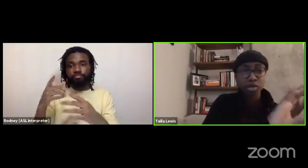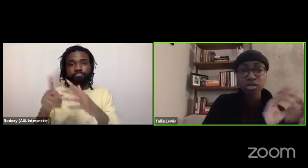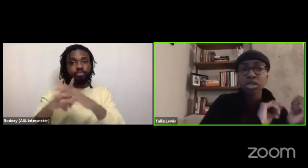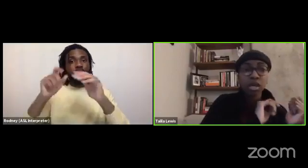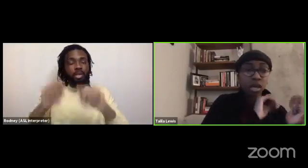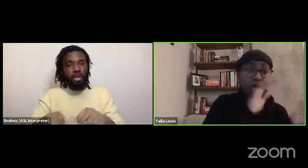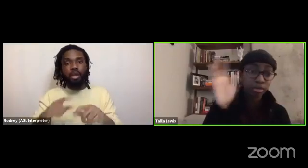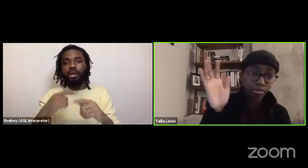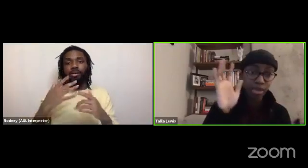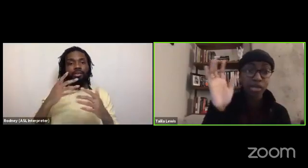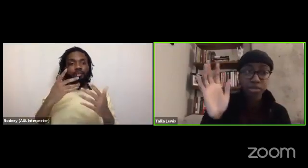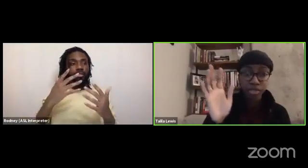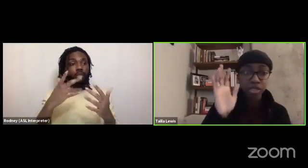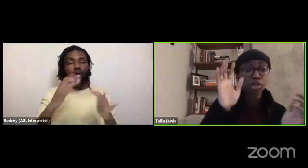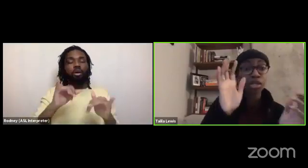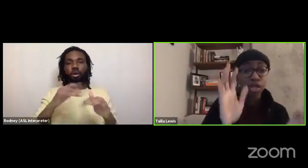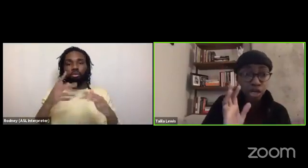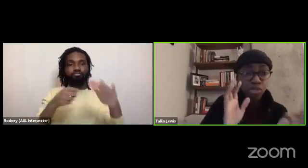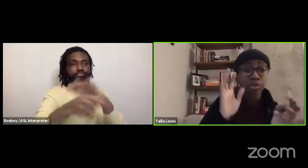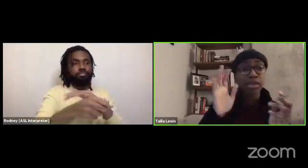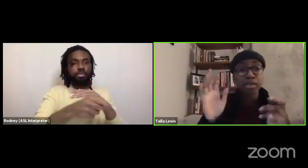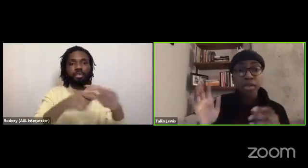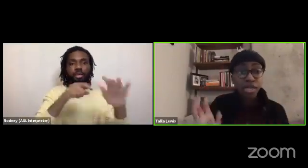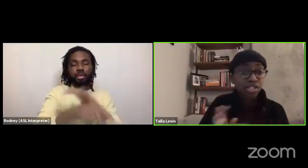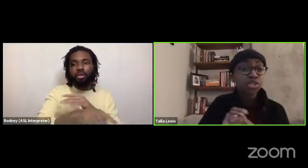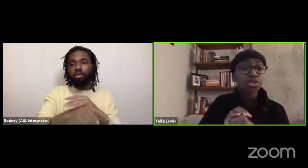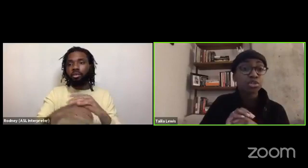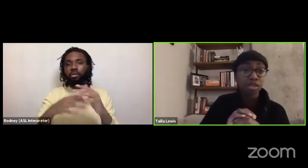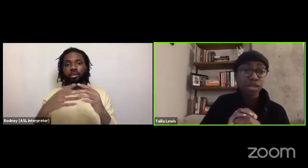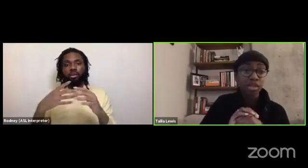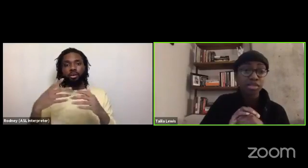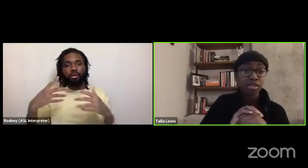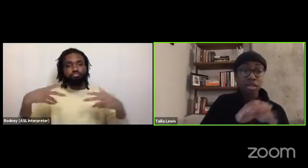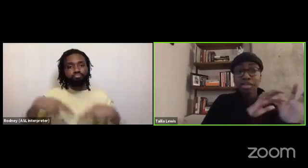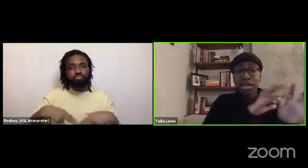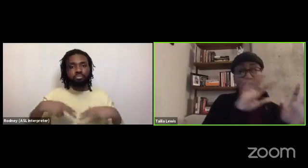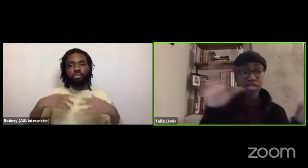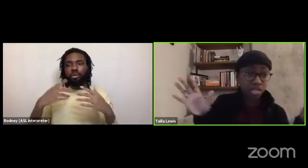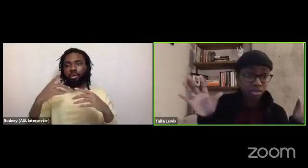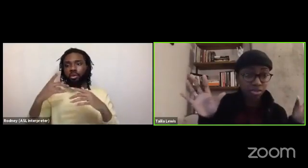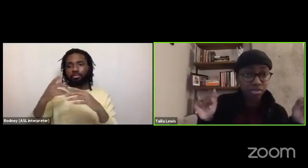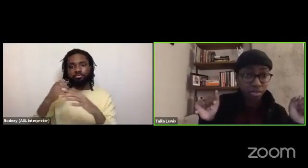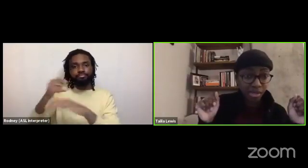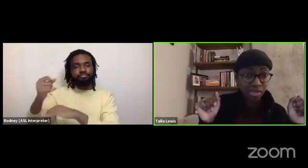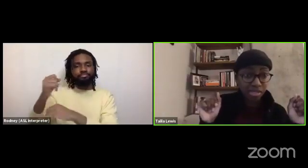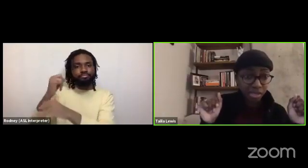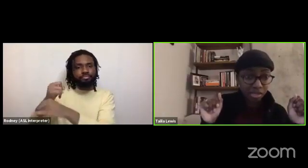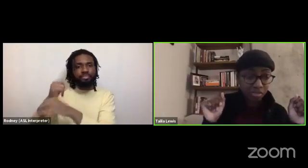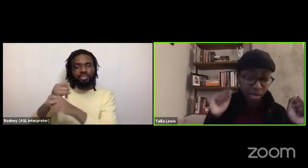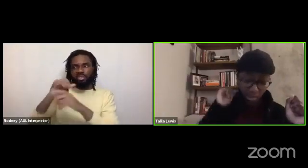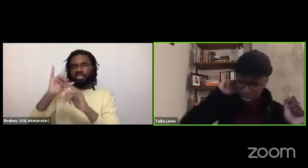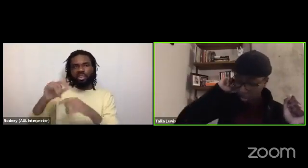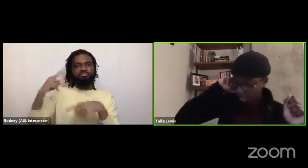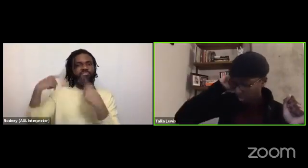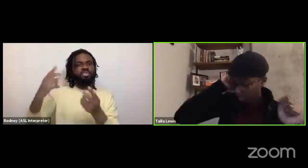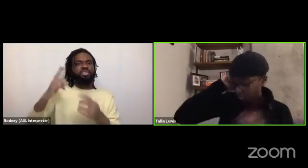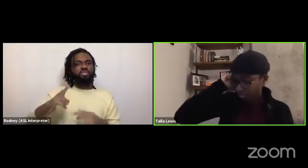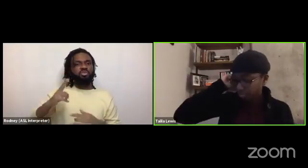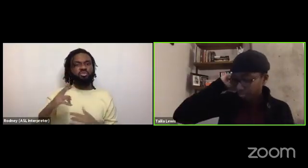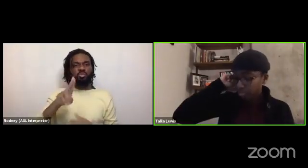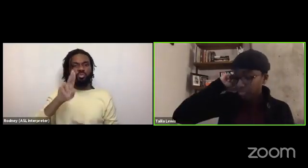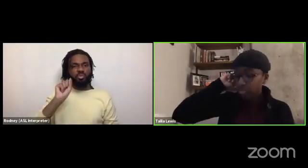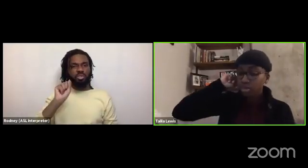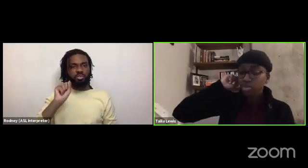somewhere else, maimed, killed, incarcerated, institutionalized. That is the history of the United States, right?